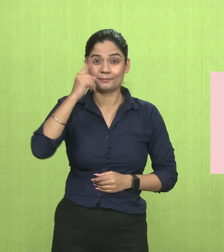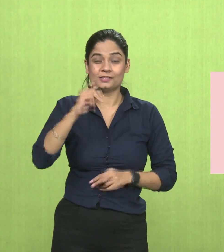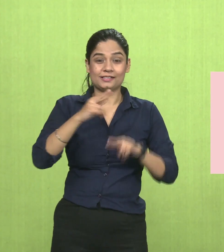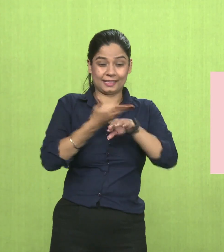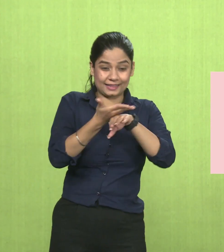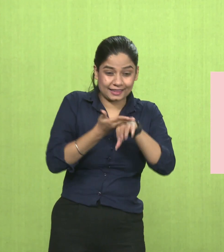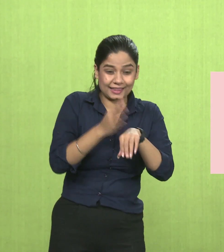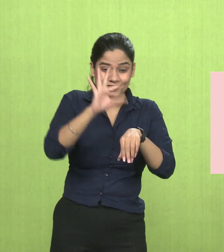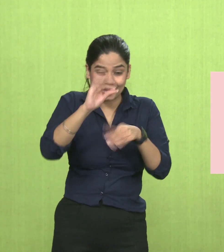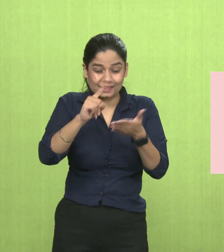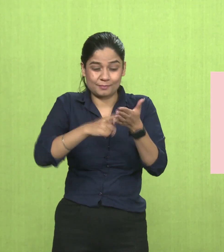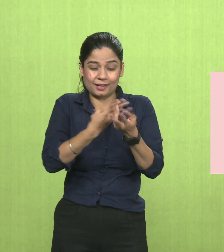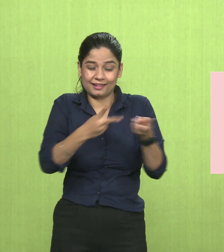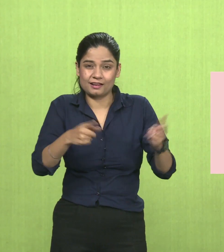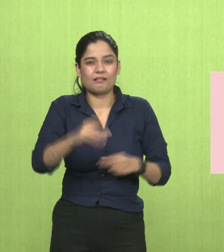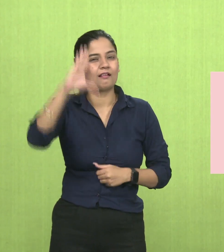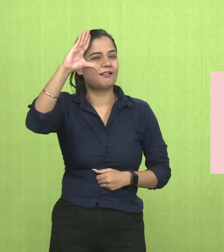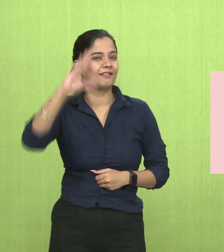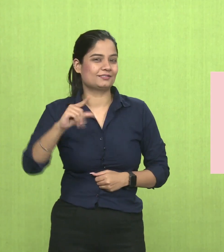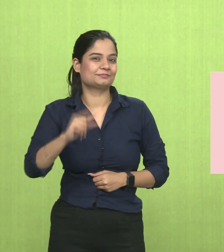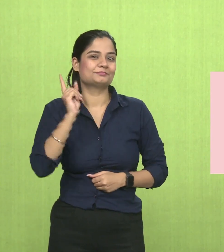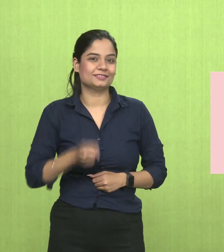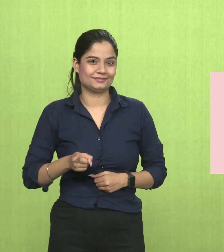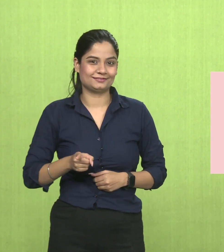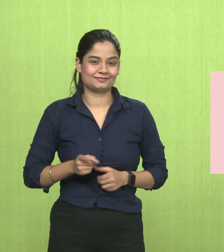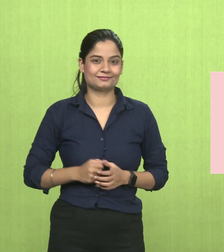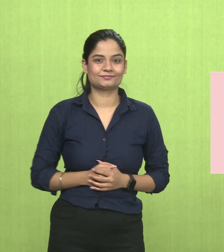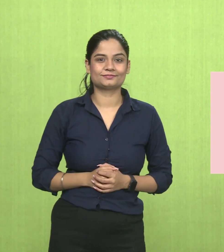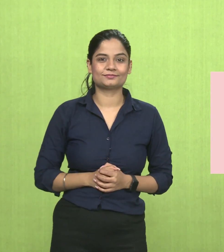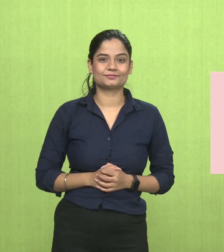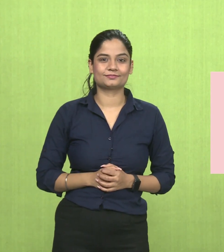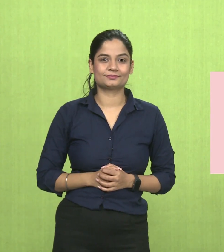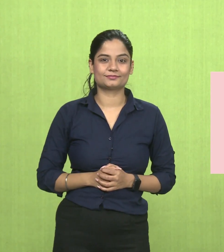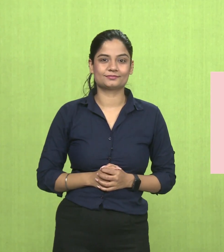Nutrient content: you should avoid ghee, butter, etc., low fat.